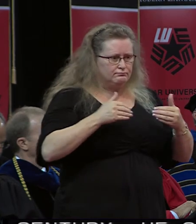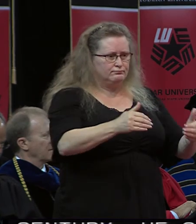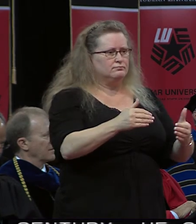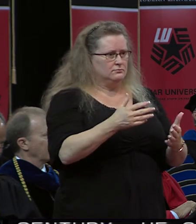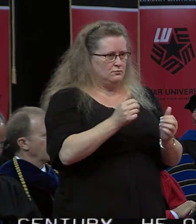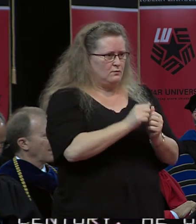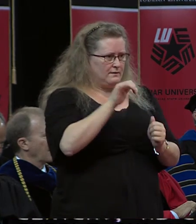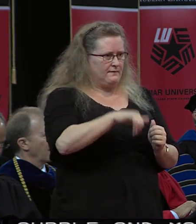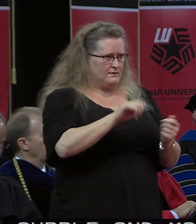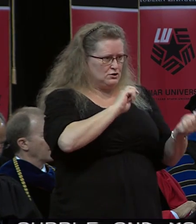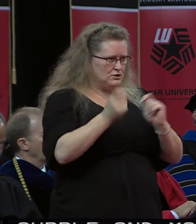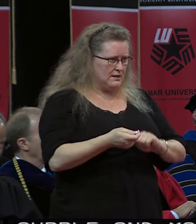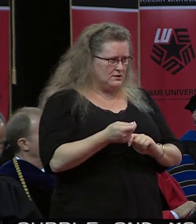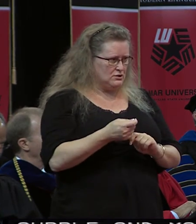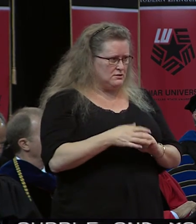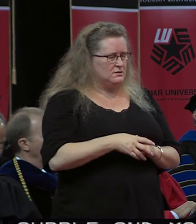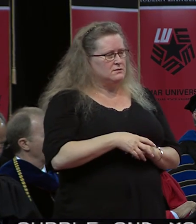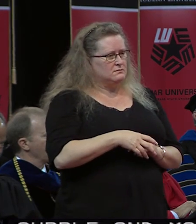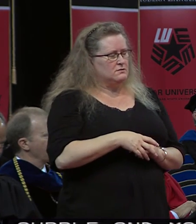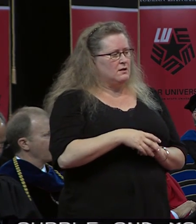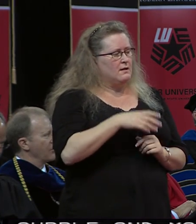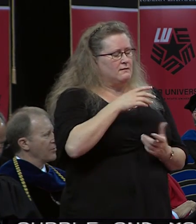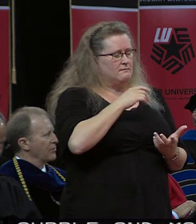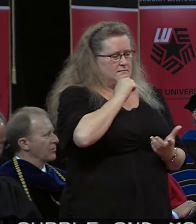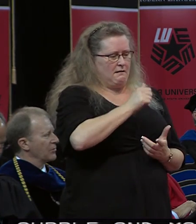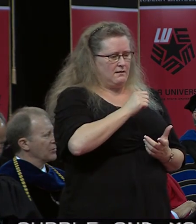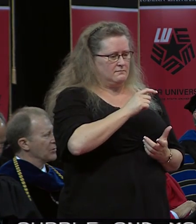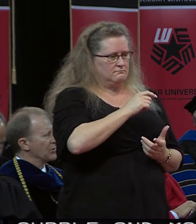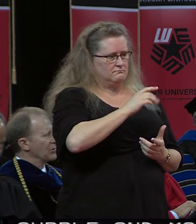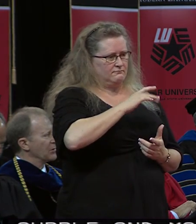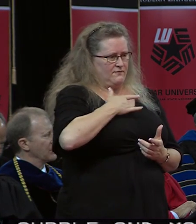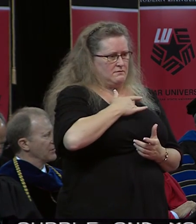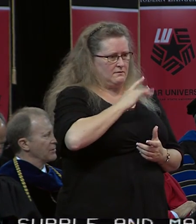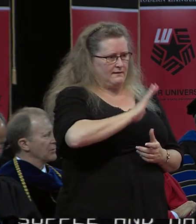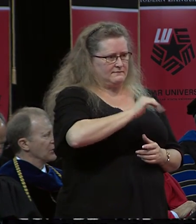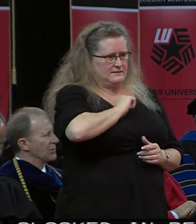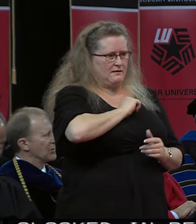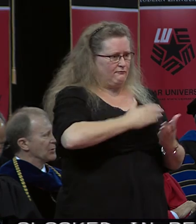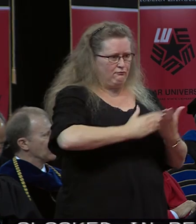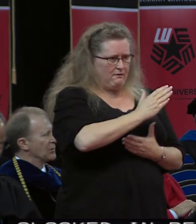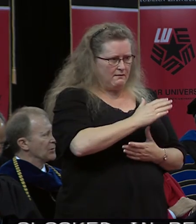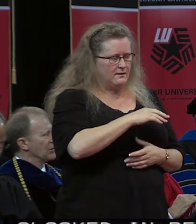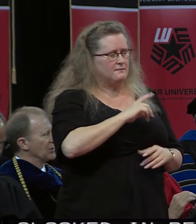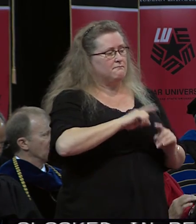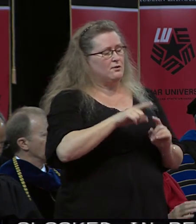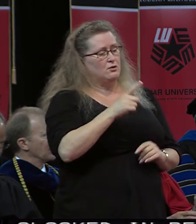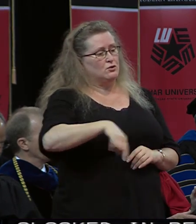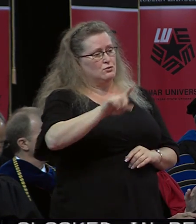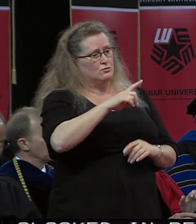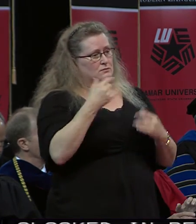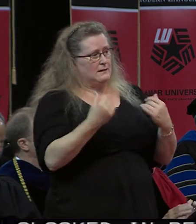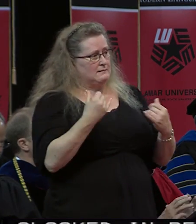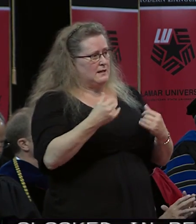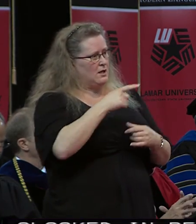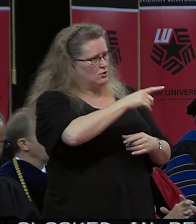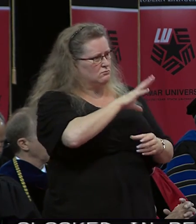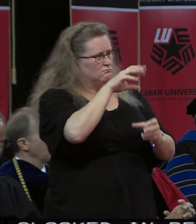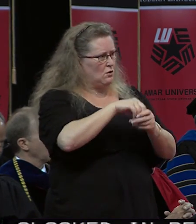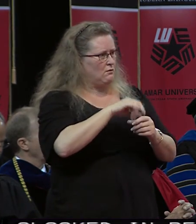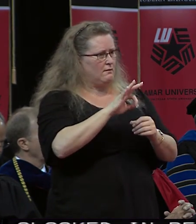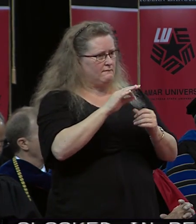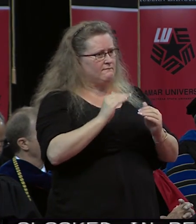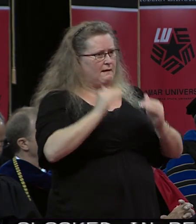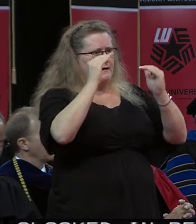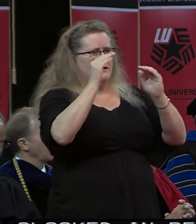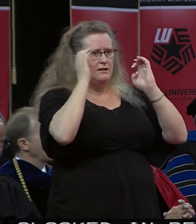self-righteousness. Cloaked in resilience and not self-righteousness. Today, you are among the most highly educated in this